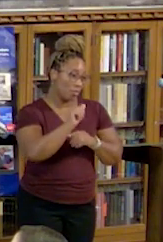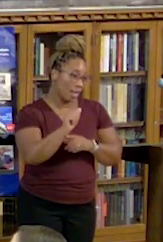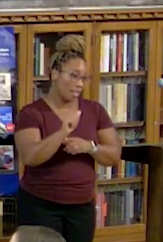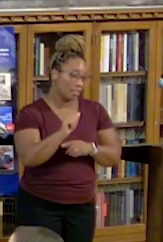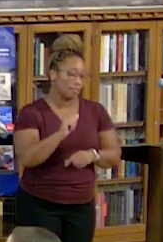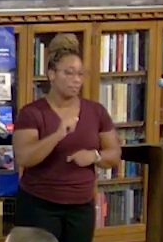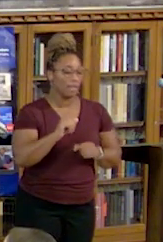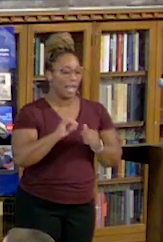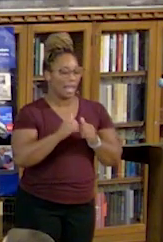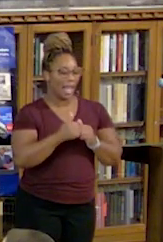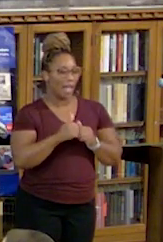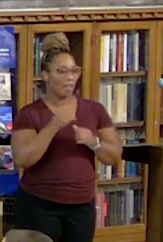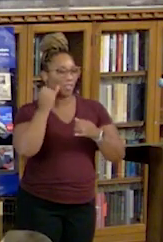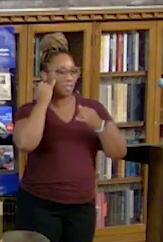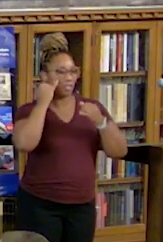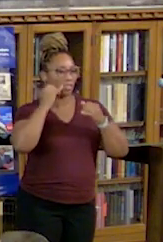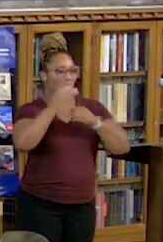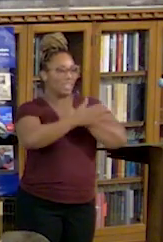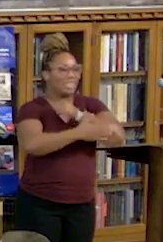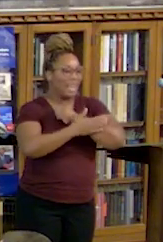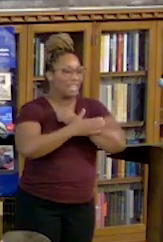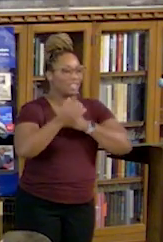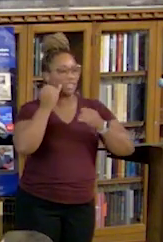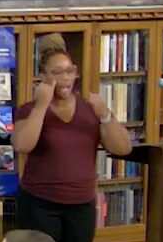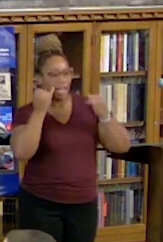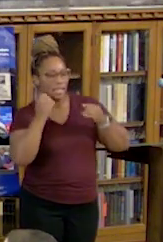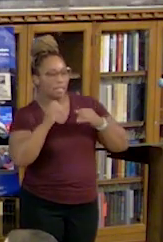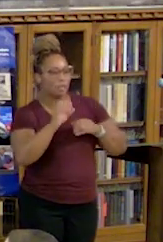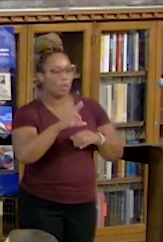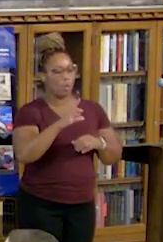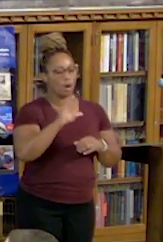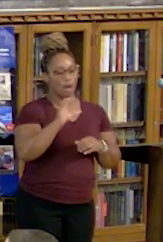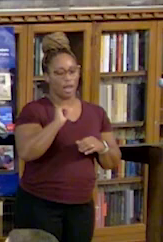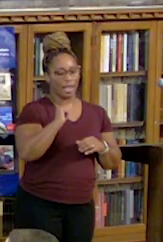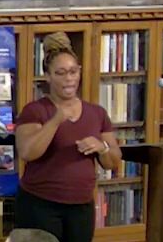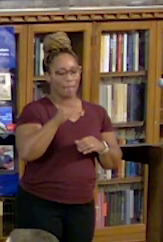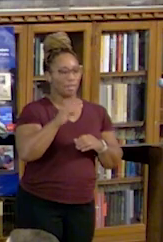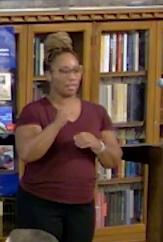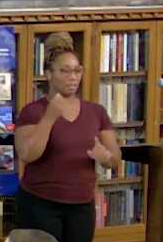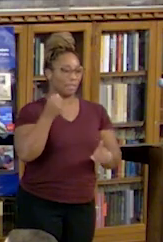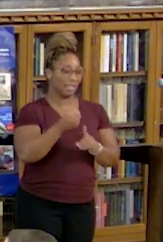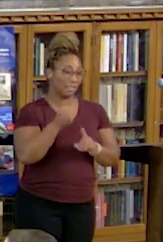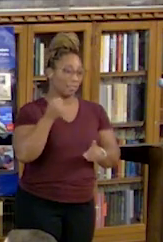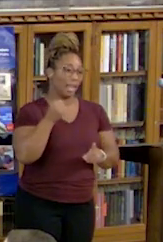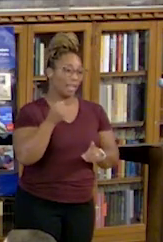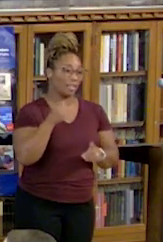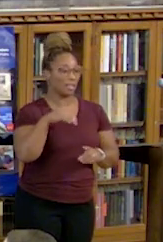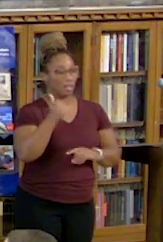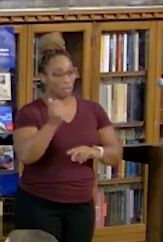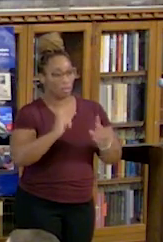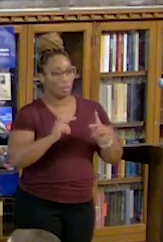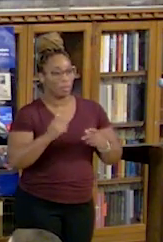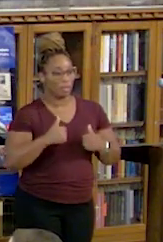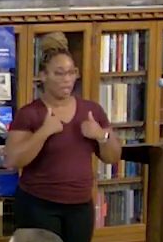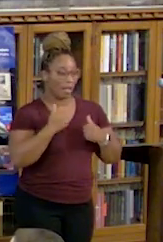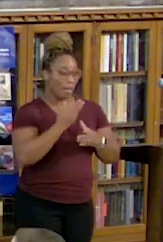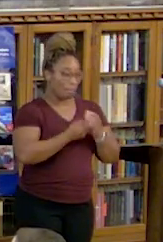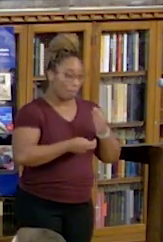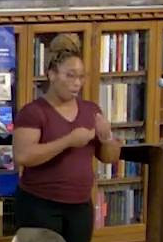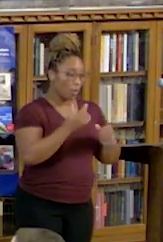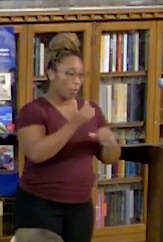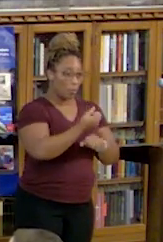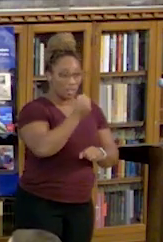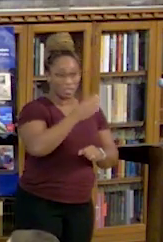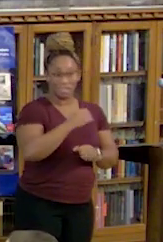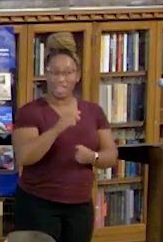how ideas of nation or capitalism have impacted lives of um both winners and